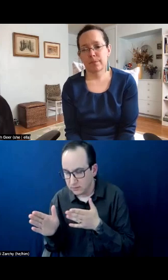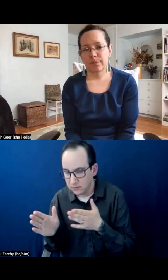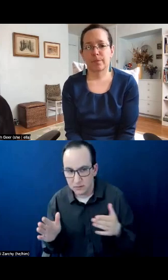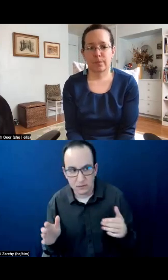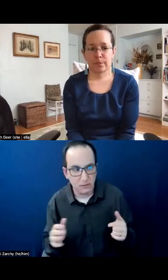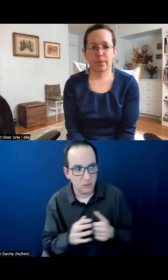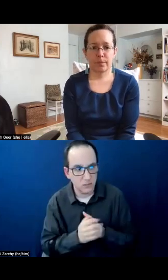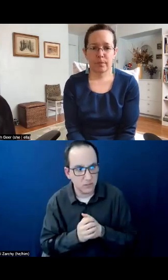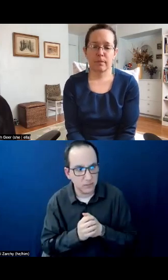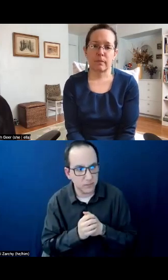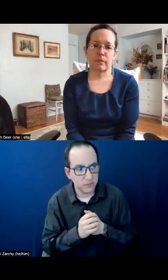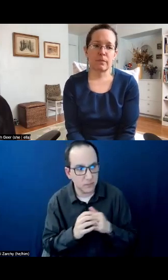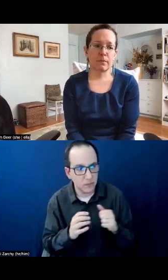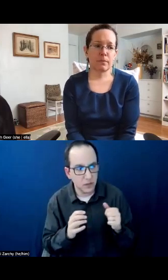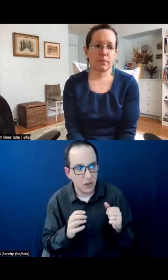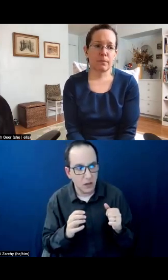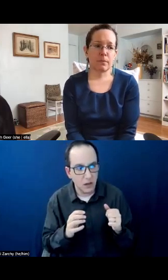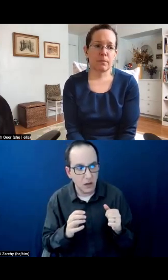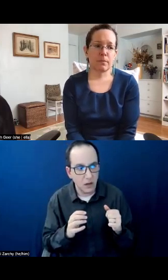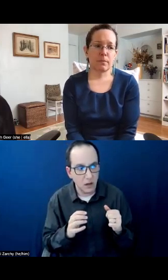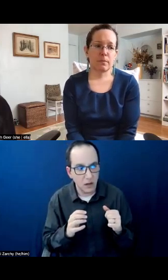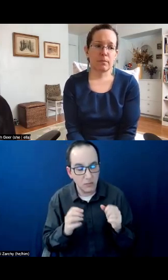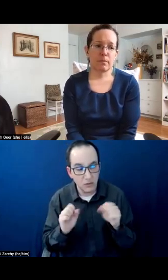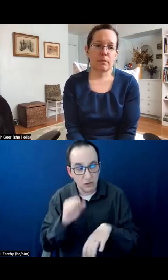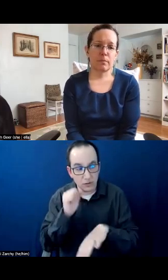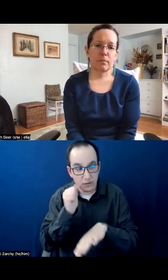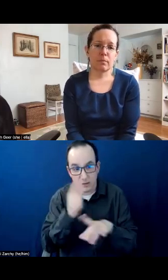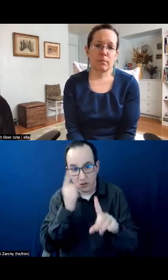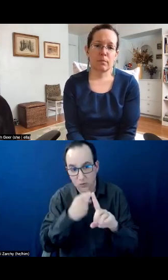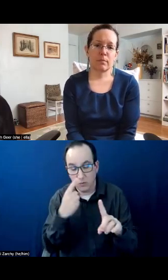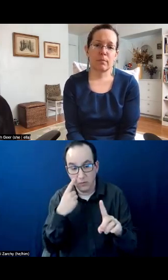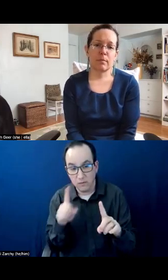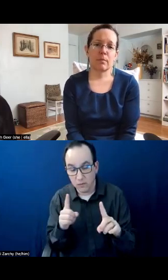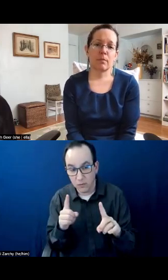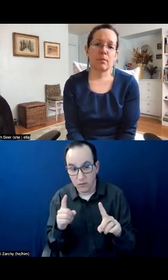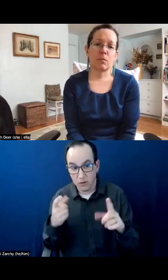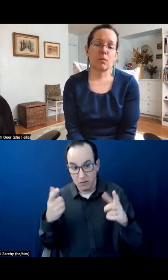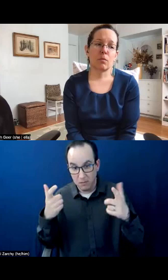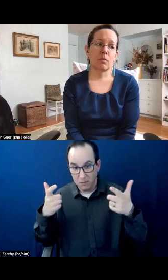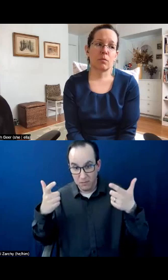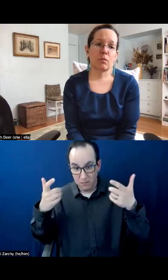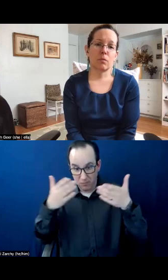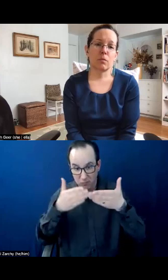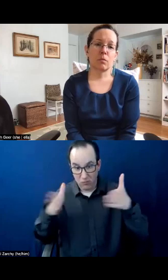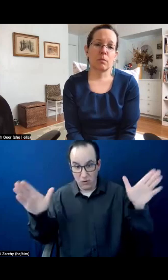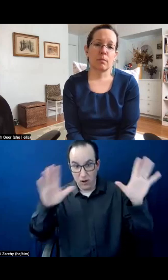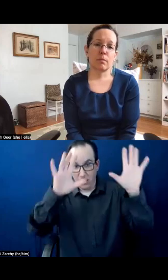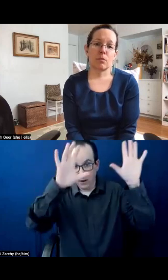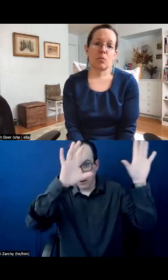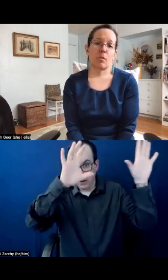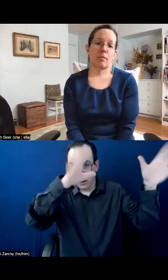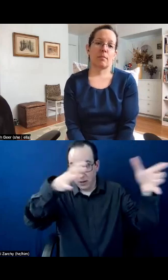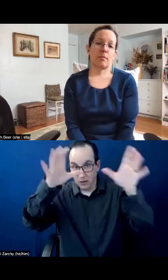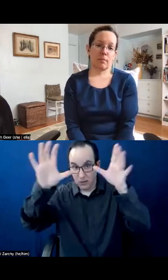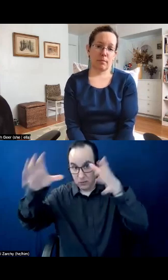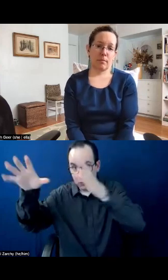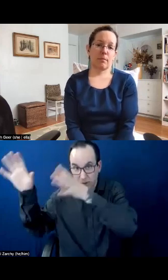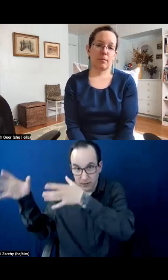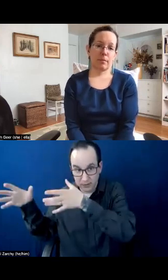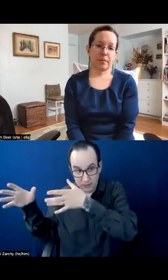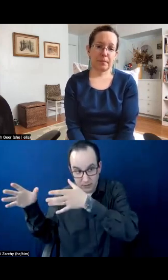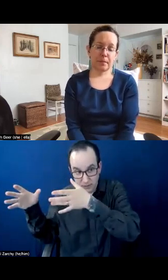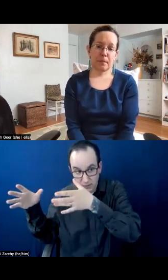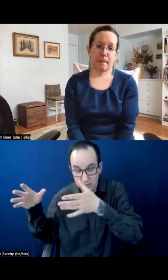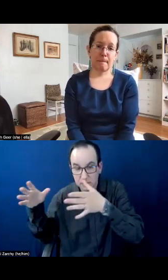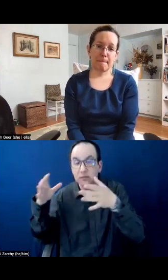they aren't able to organize a lot of their thoughts, and they have a hard time processing language. And this